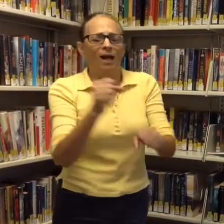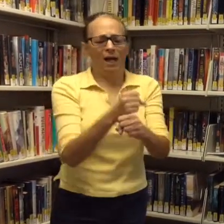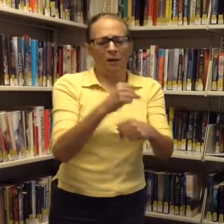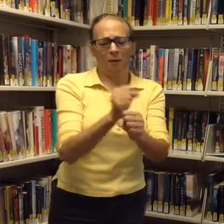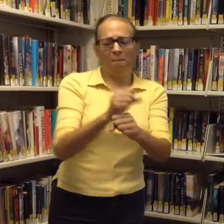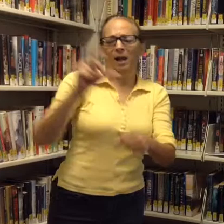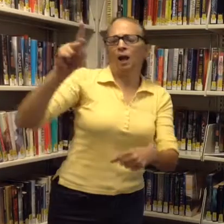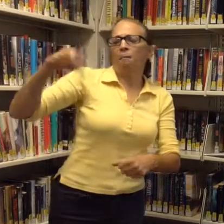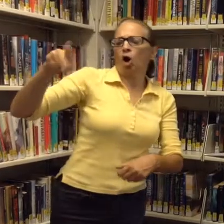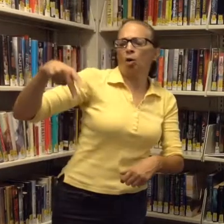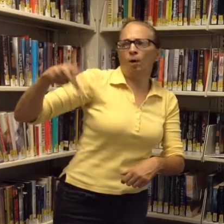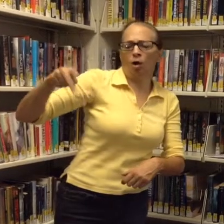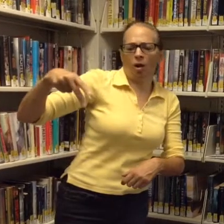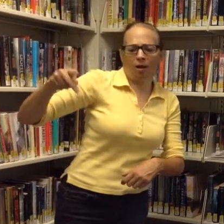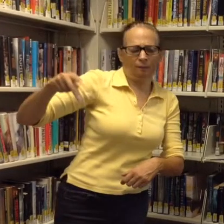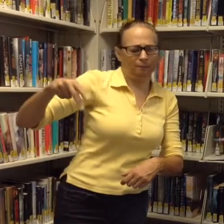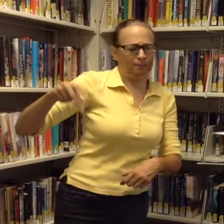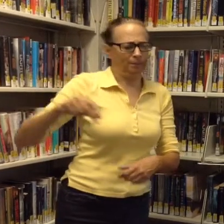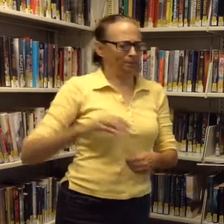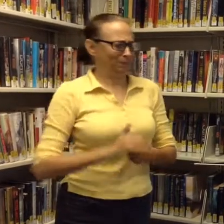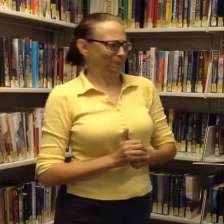purple.